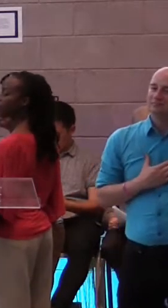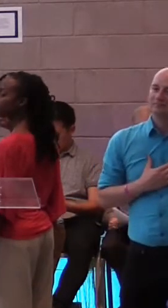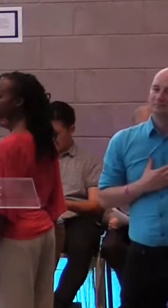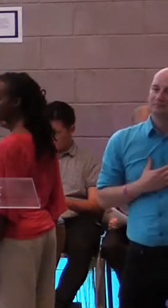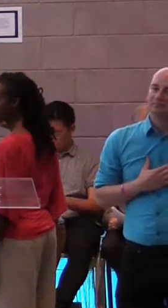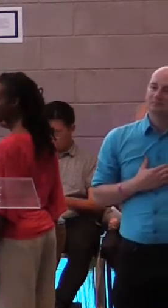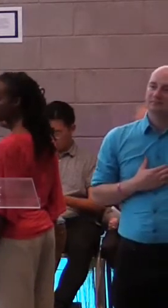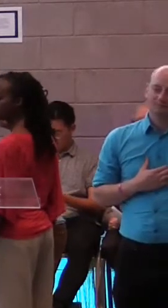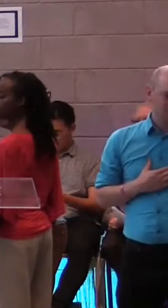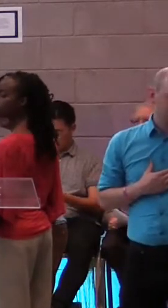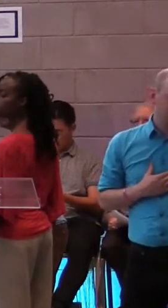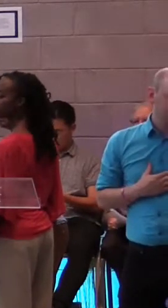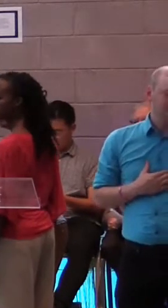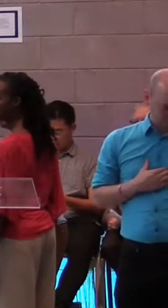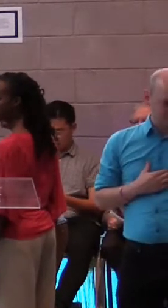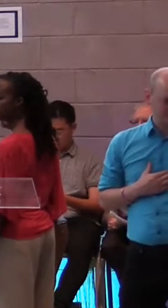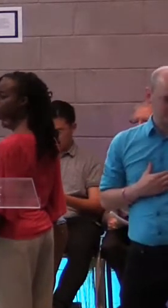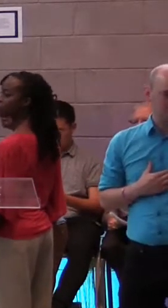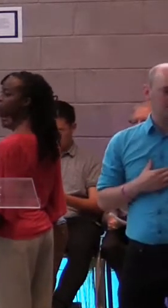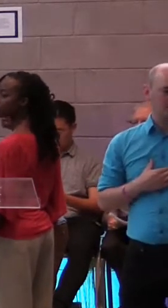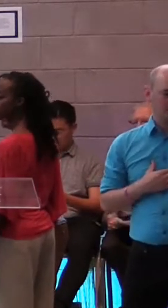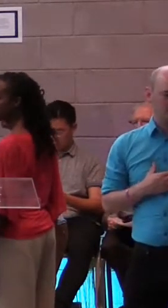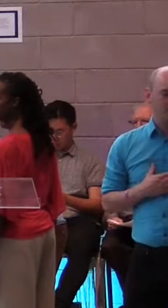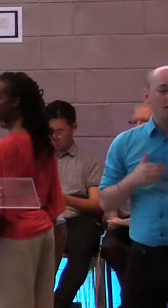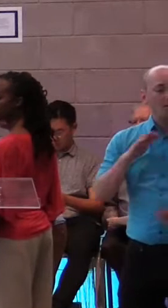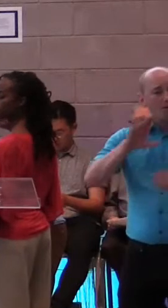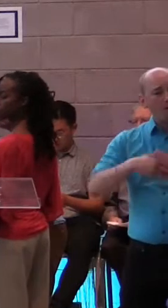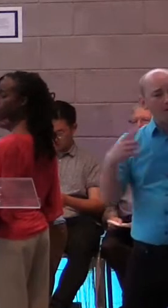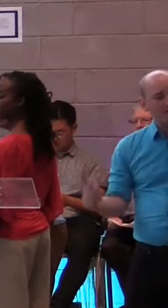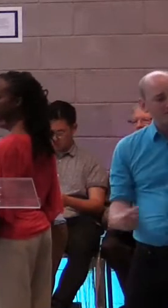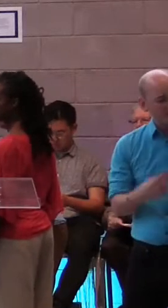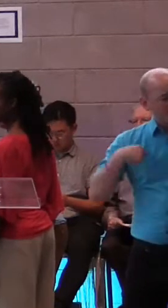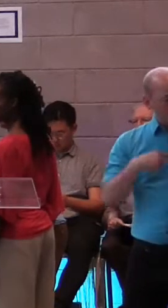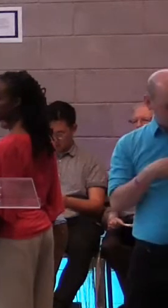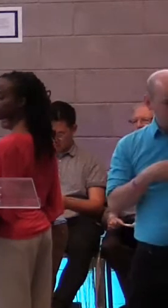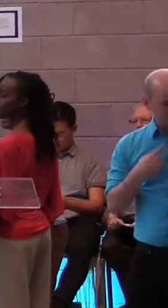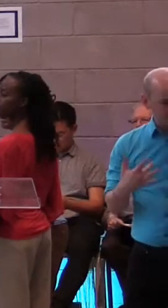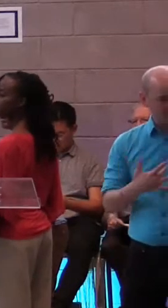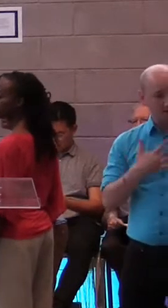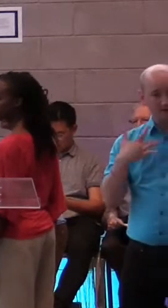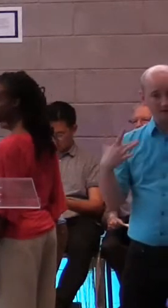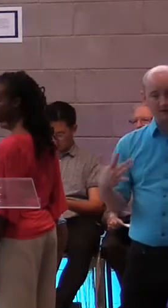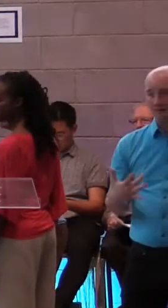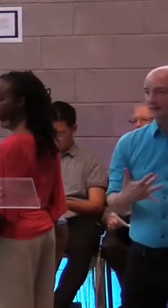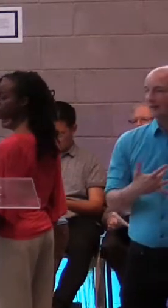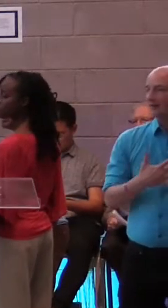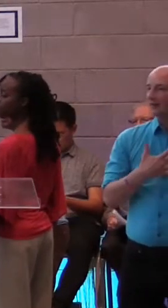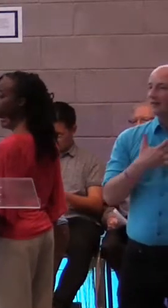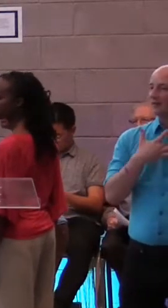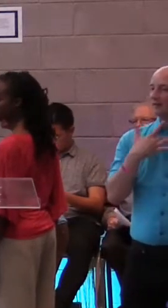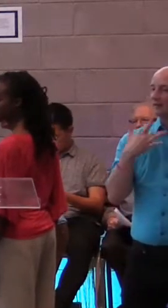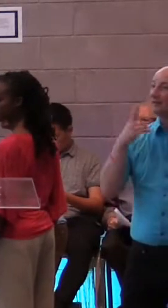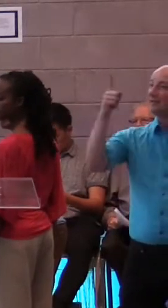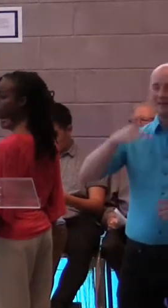every pain that you feel. He